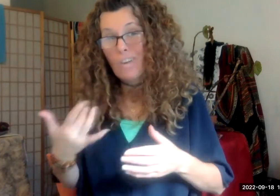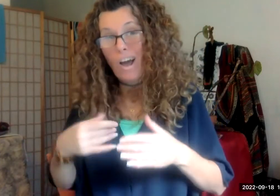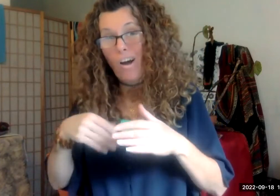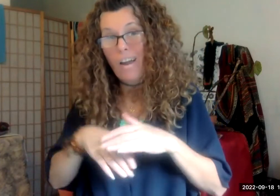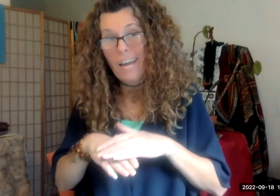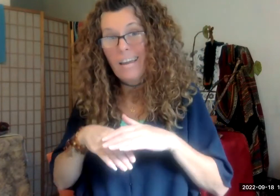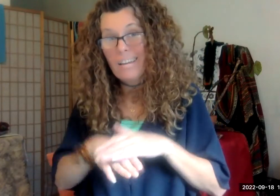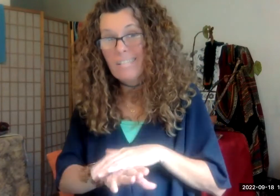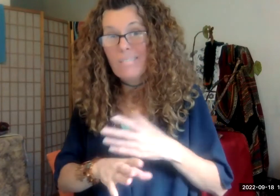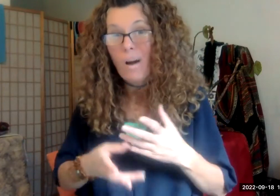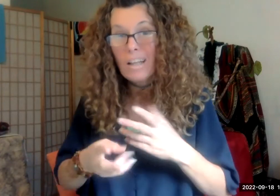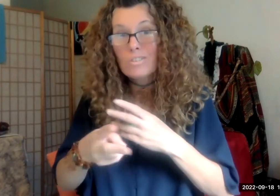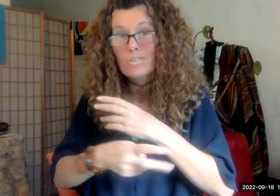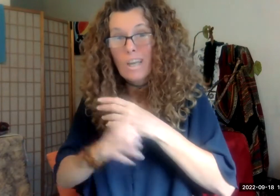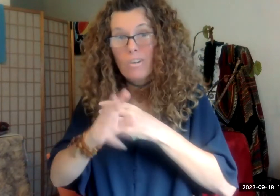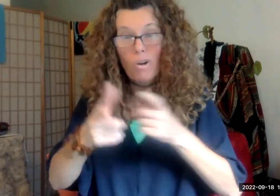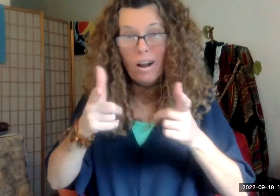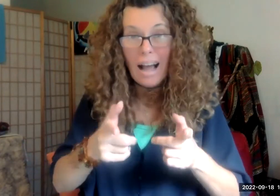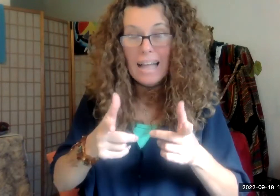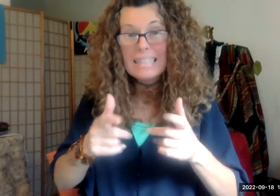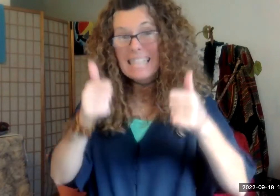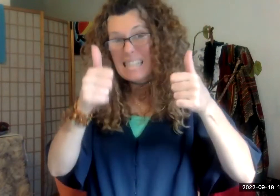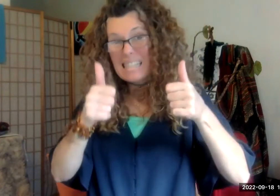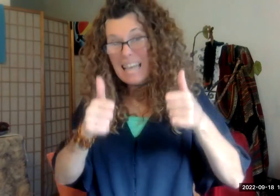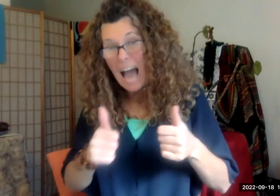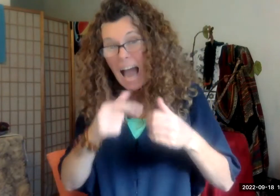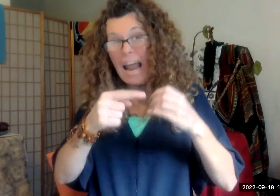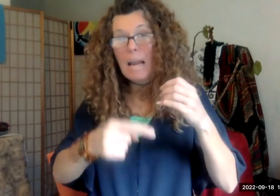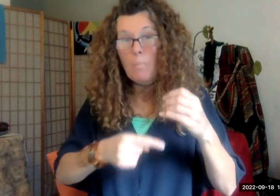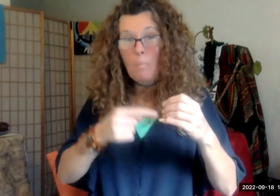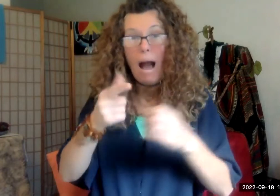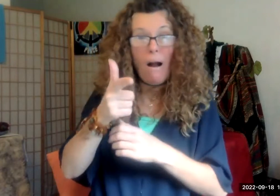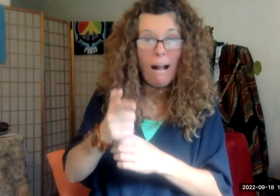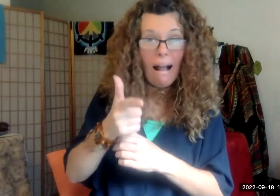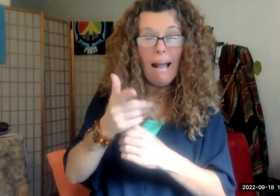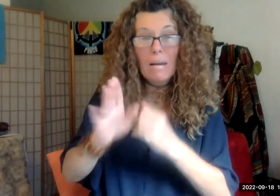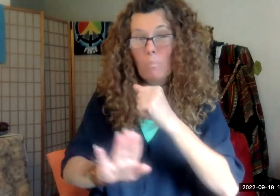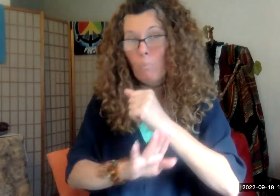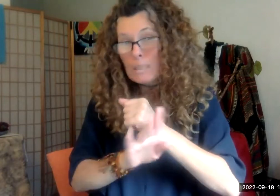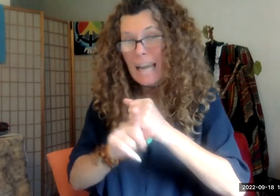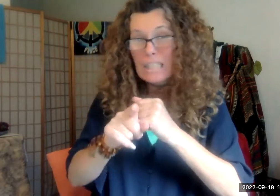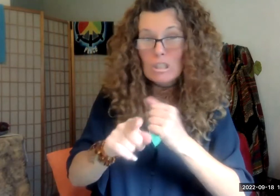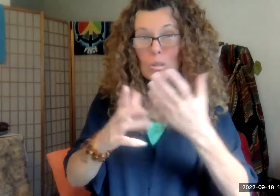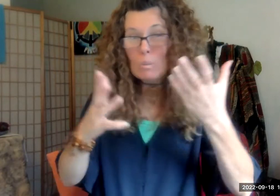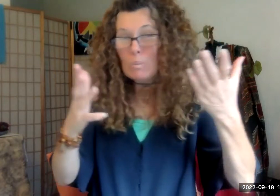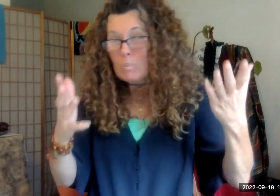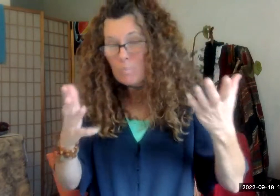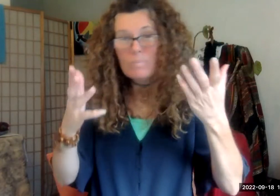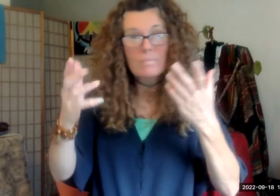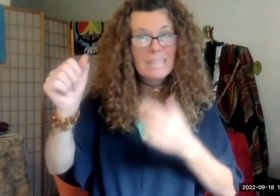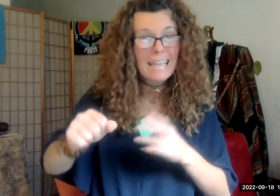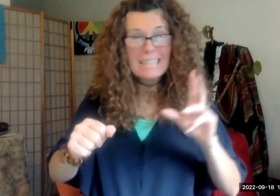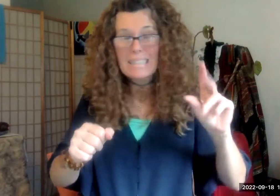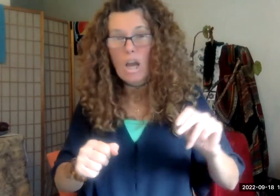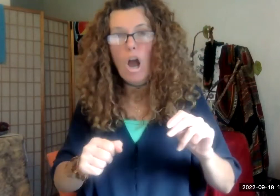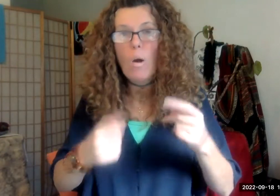your guns. So having signage about guns may not be a great idea. You'll have to determine if